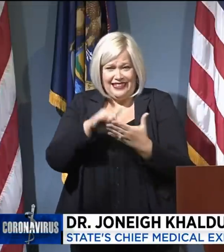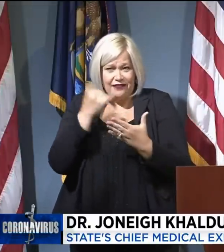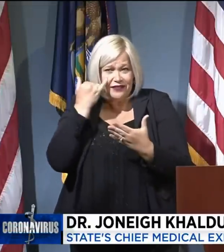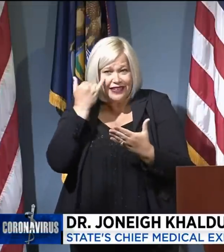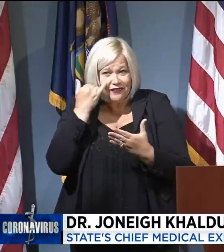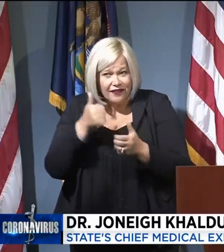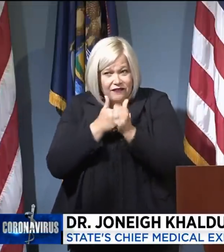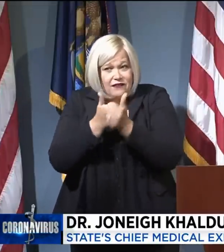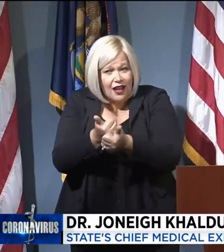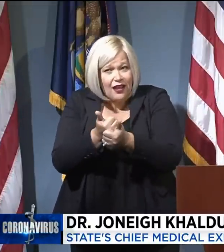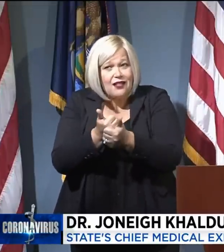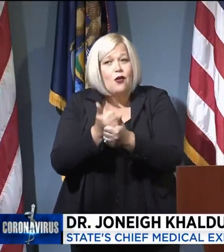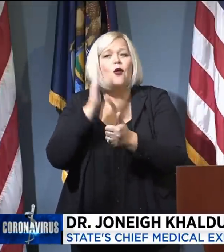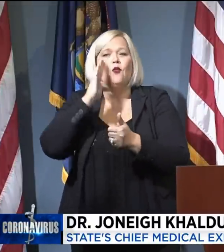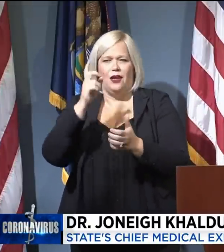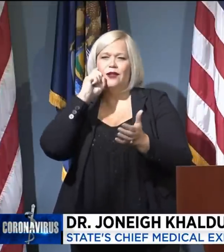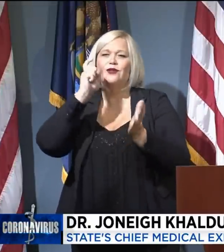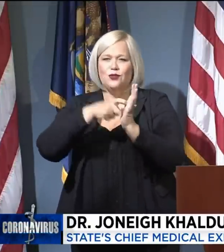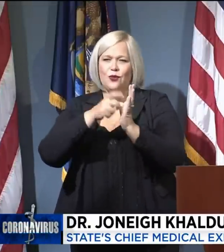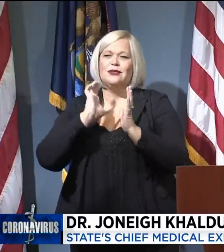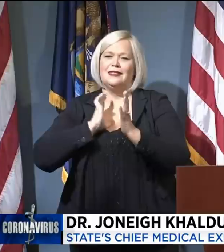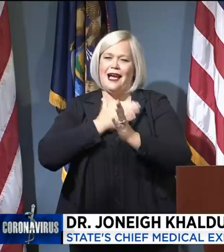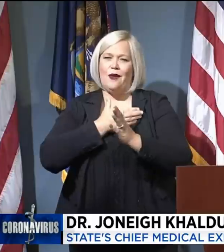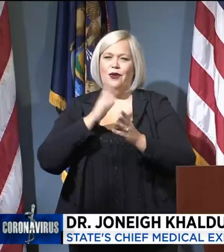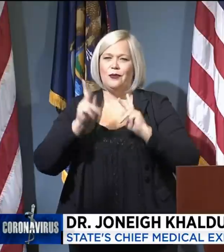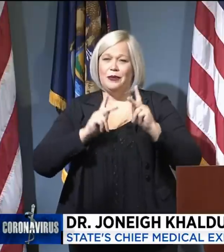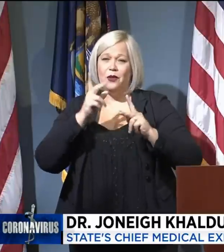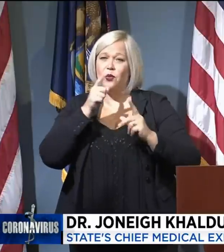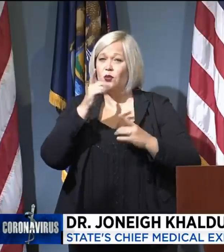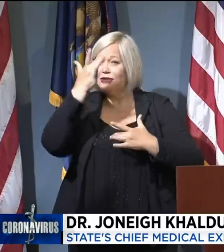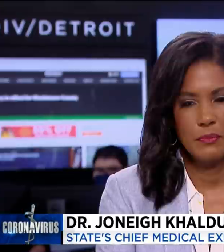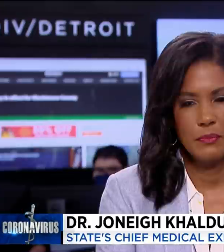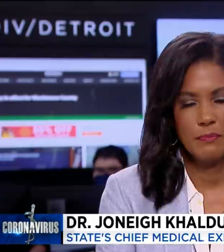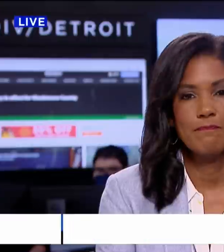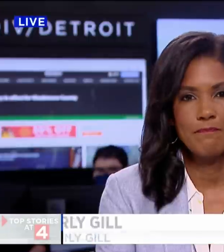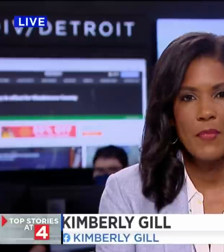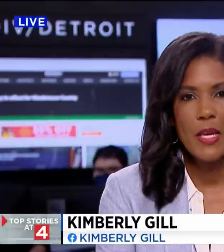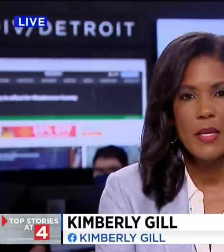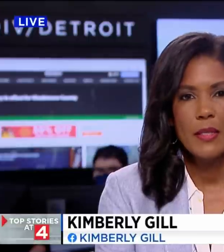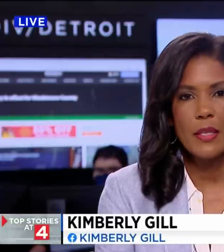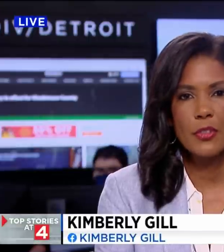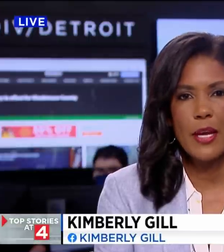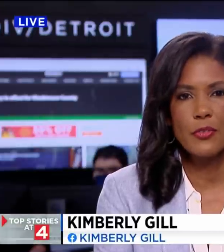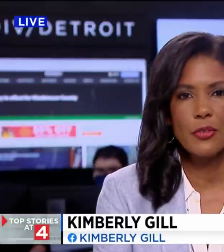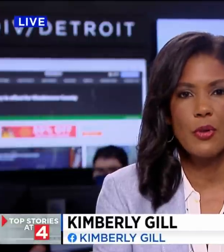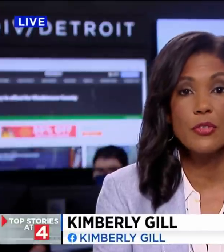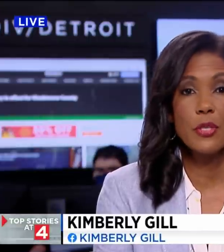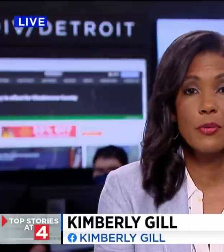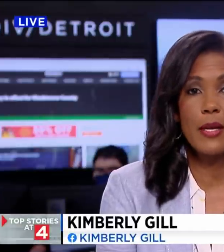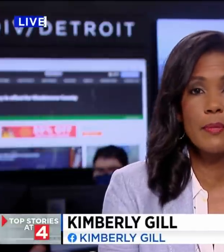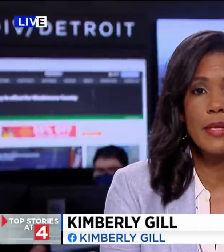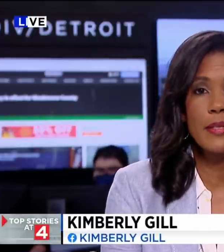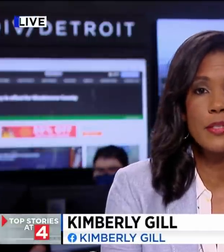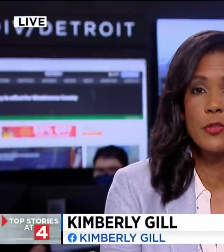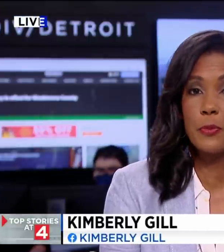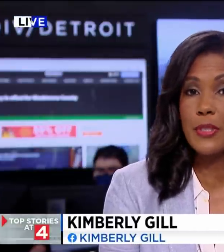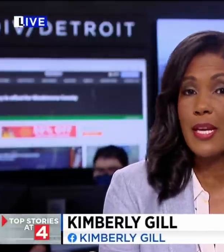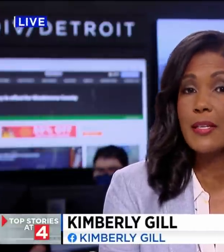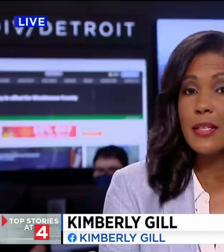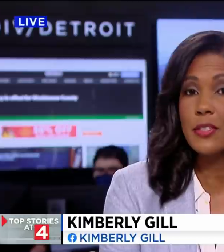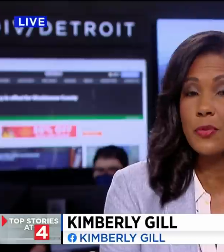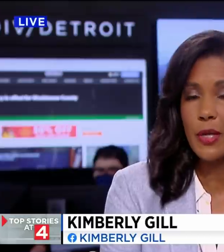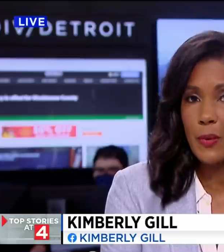see COVID-19 cases continue to decline, and we will beat this virus. Dr. Khaldun also recommended